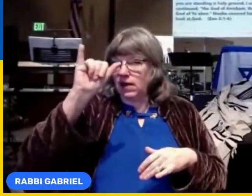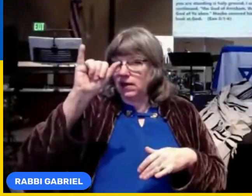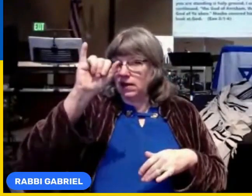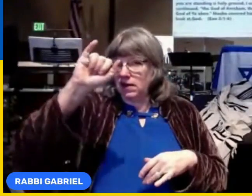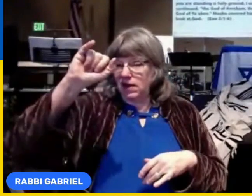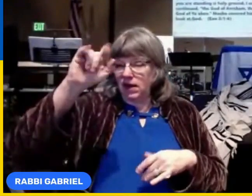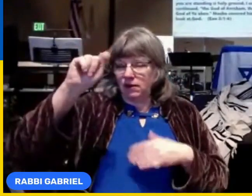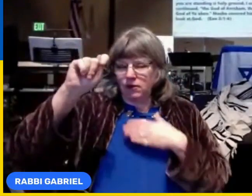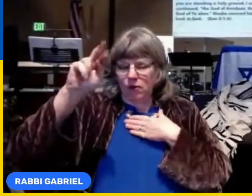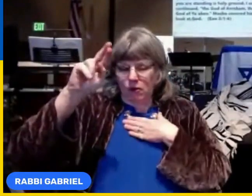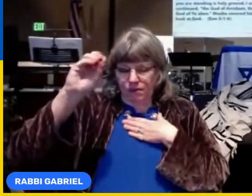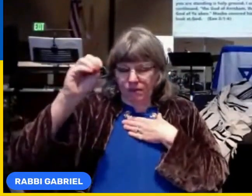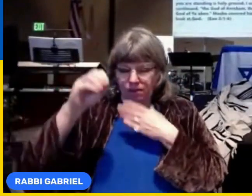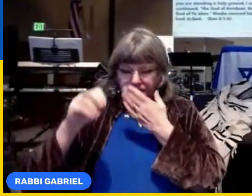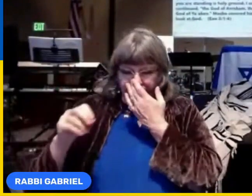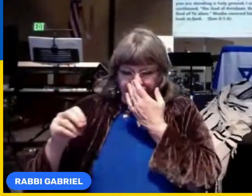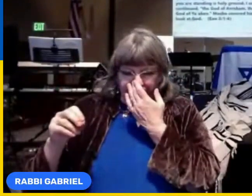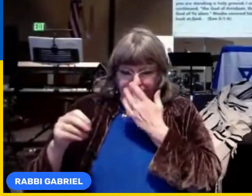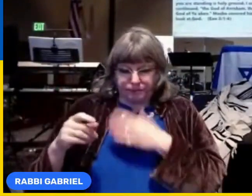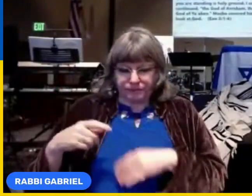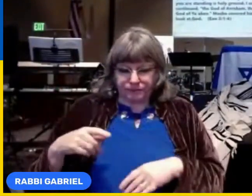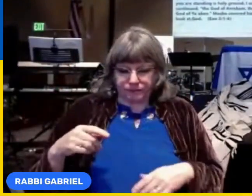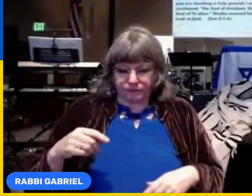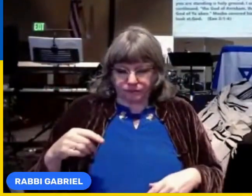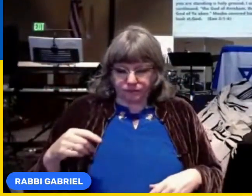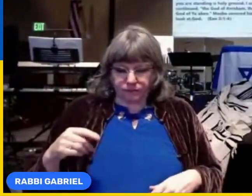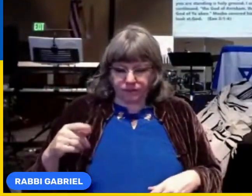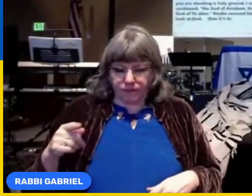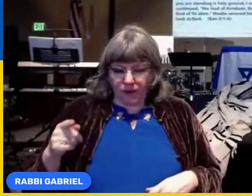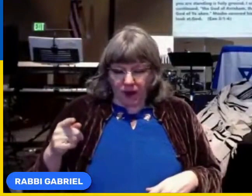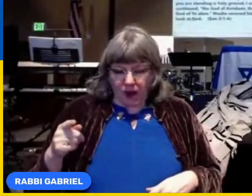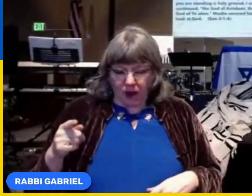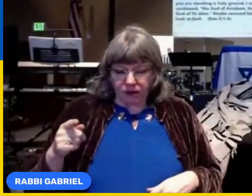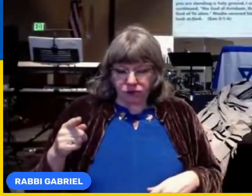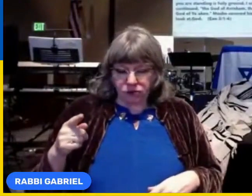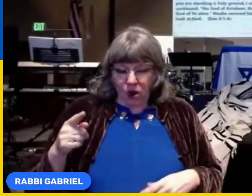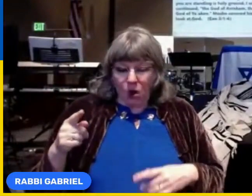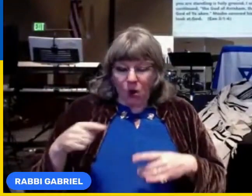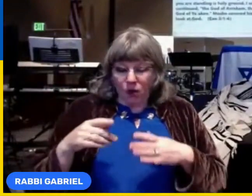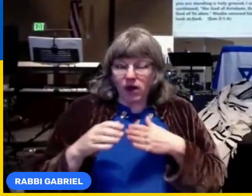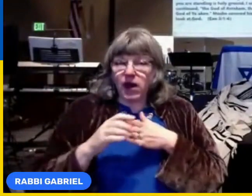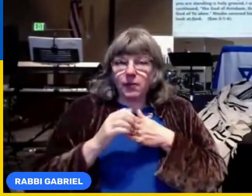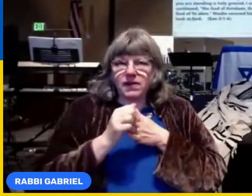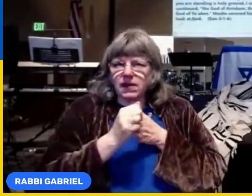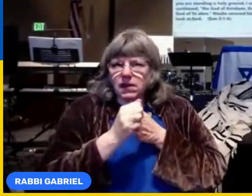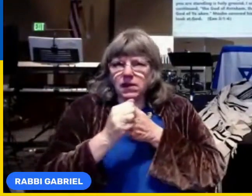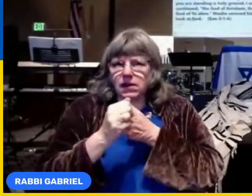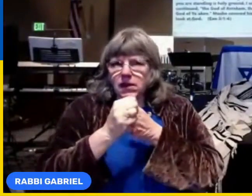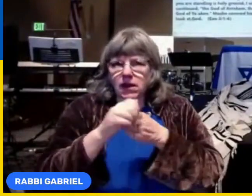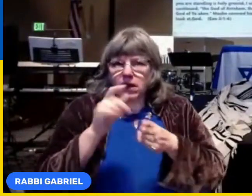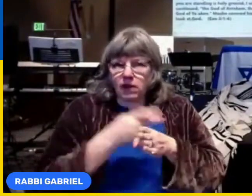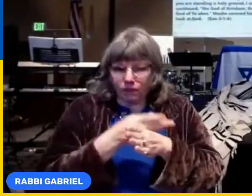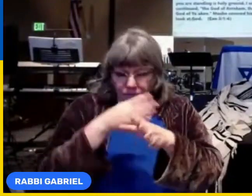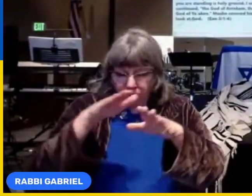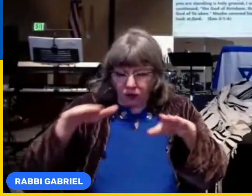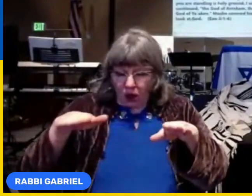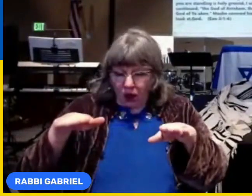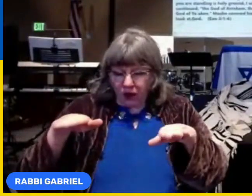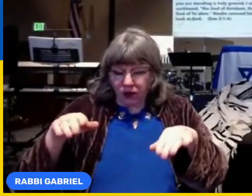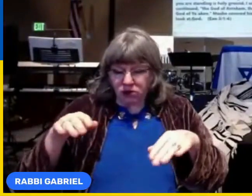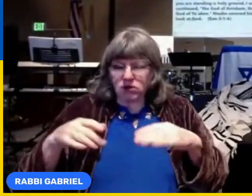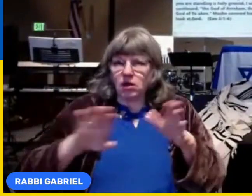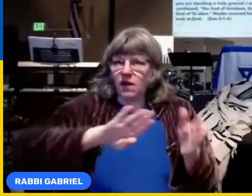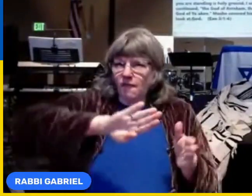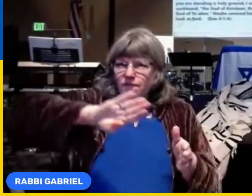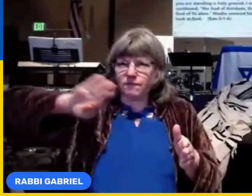Horeb. The angel of Adonai appeared to him in a fire blazing from the middle of a